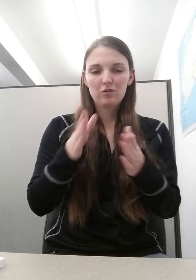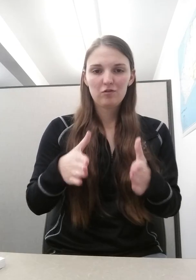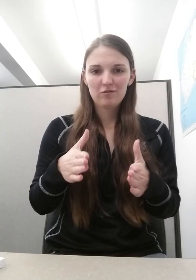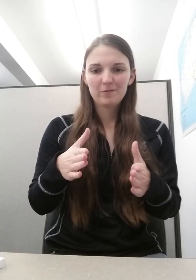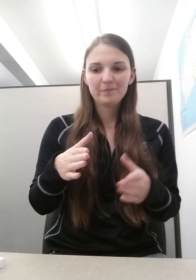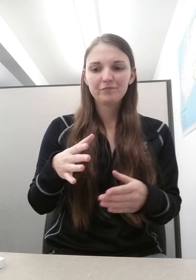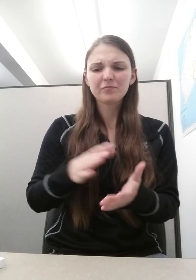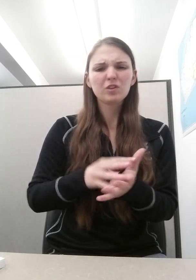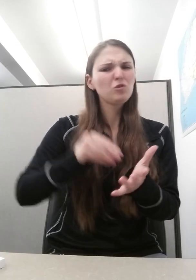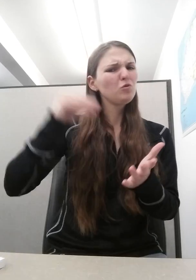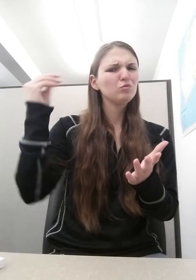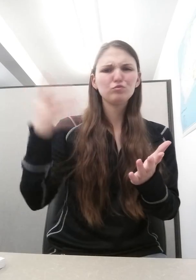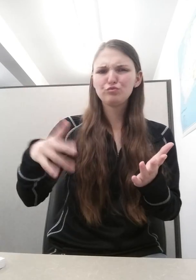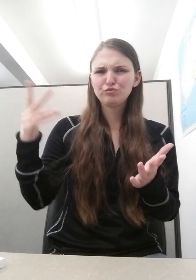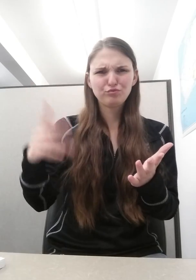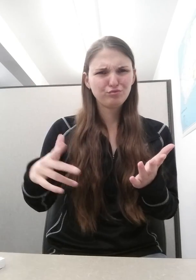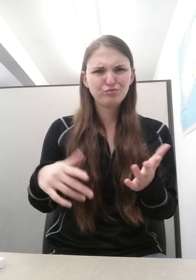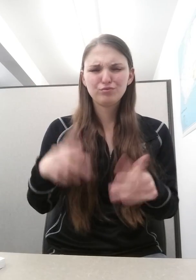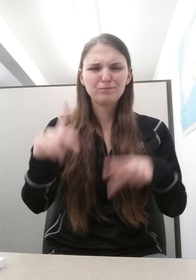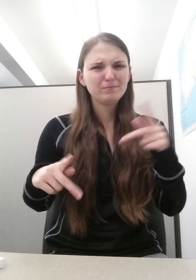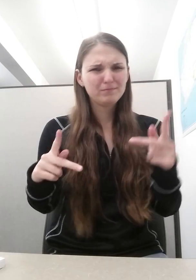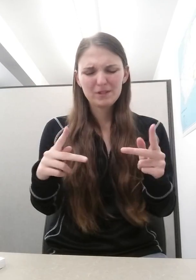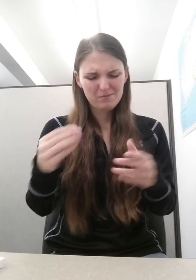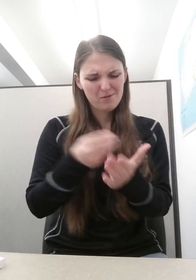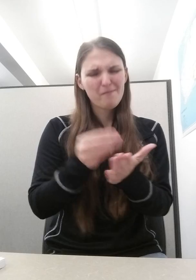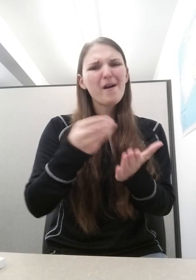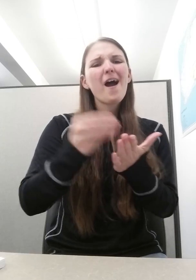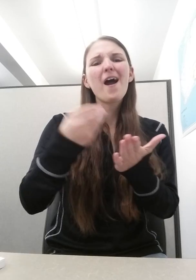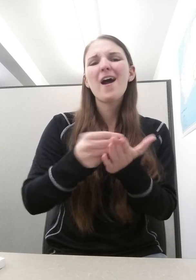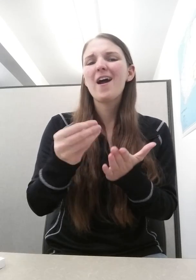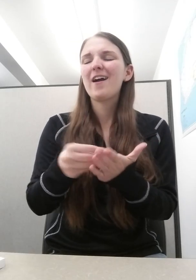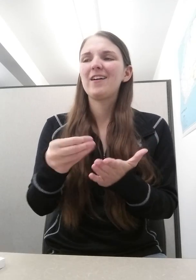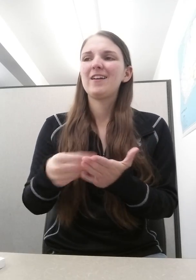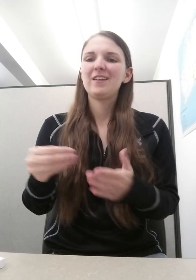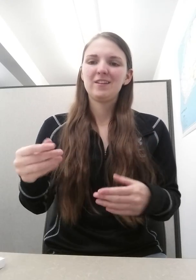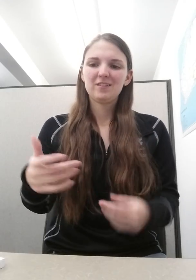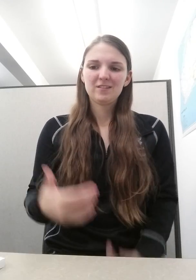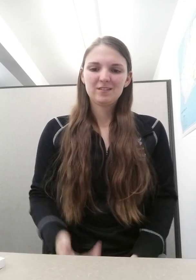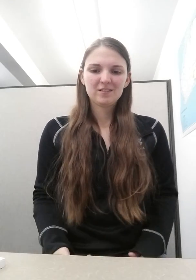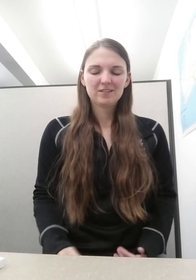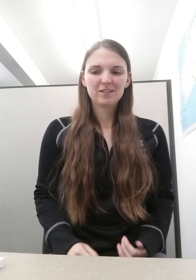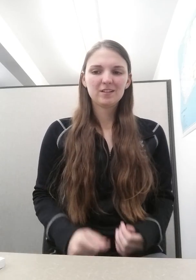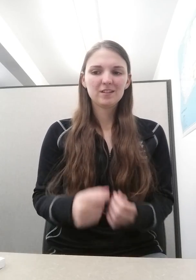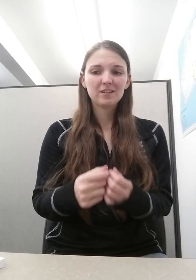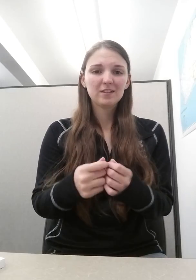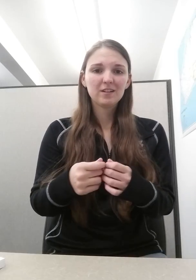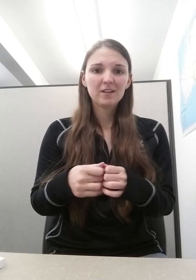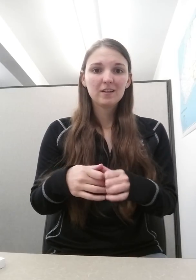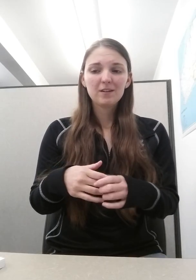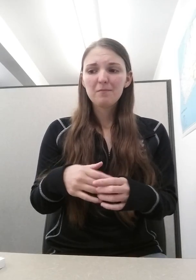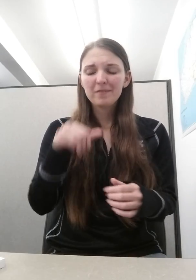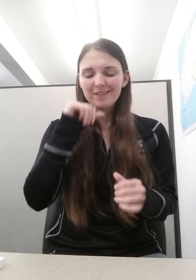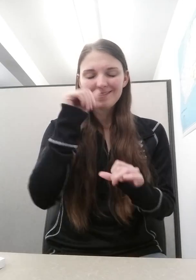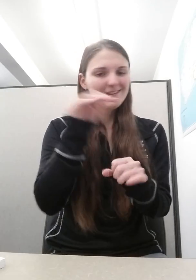wasn't. Because he knew he could make a good business, and he did, and he bought 2 houses in the middle of Stratford,